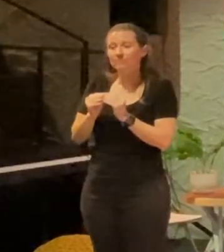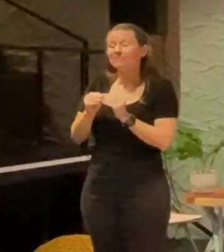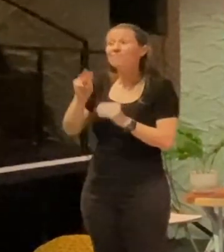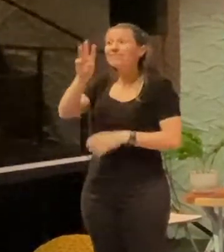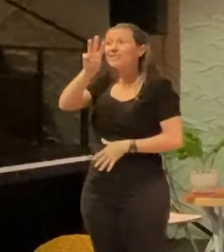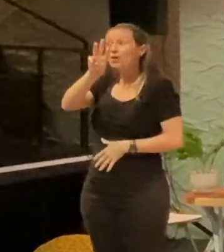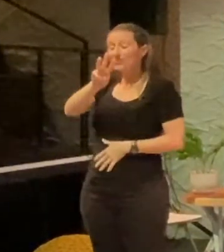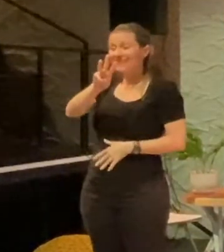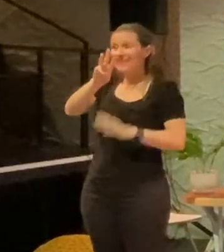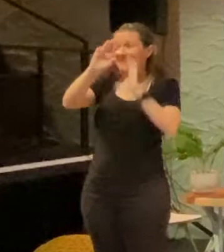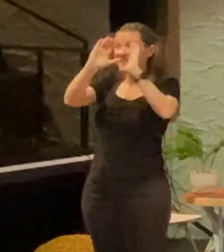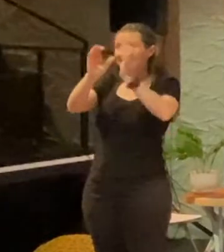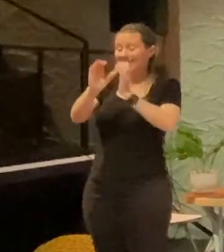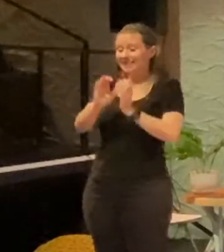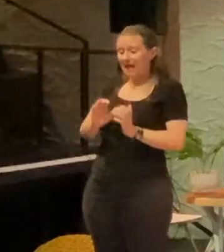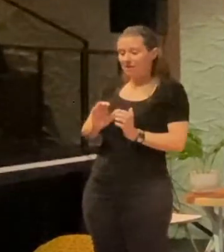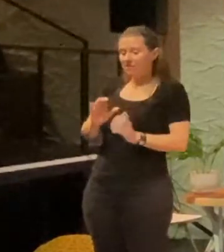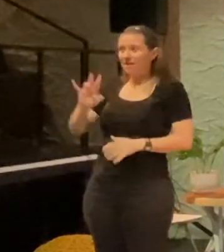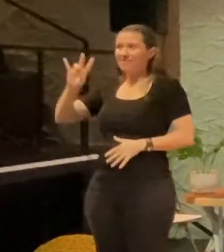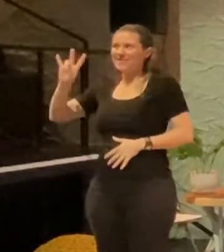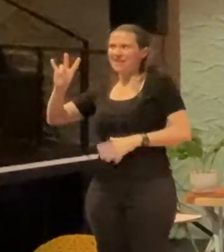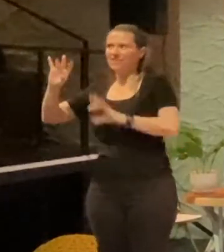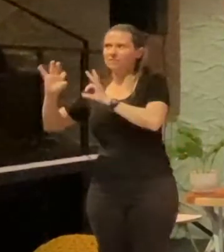six sets of seven.